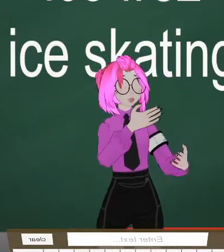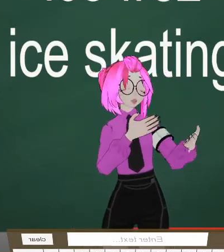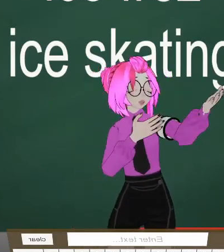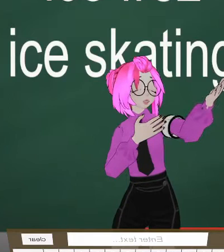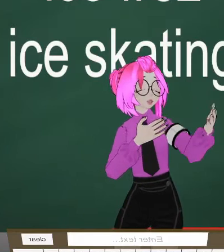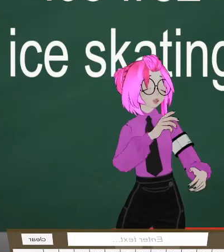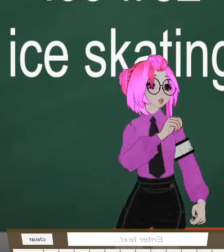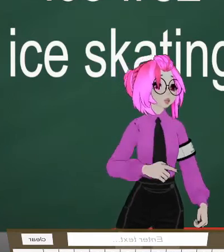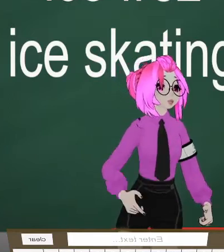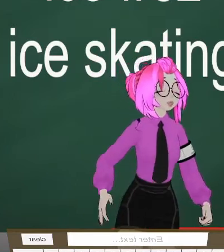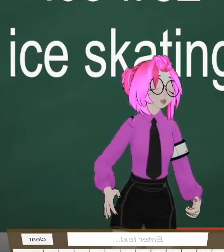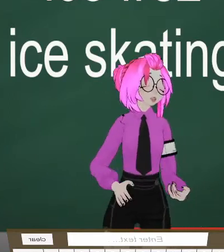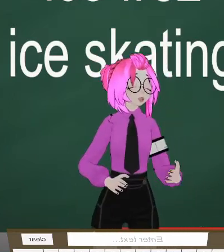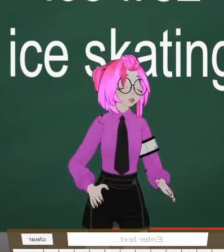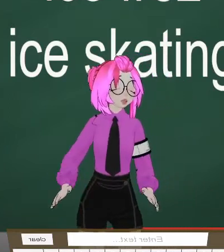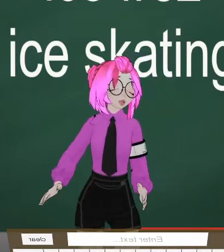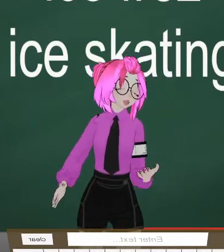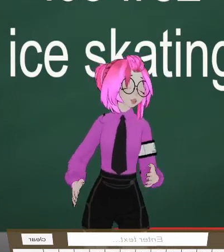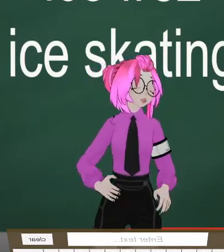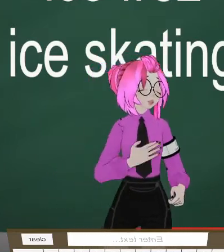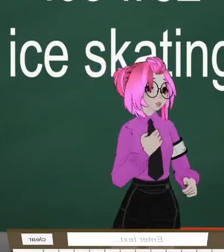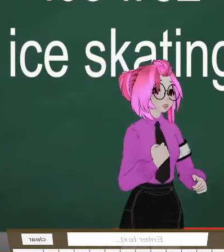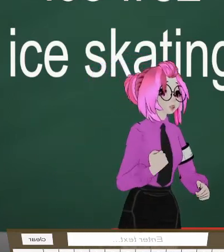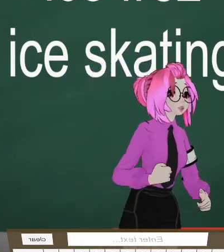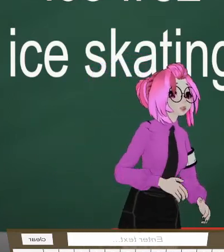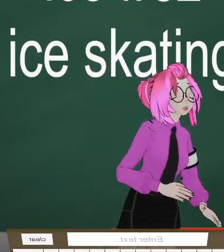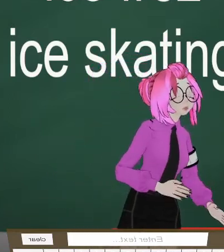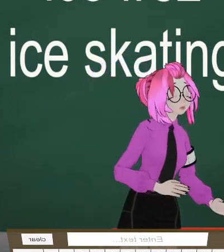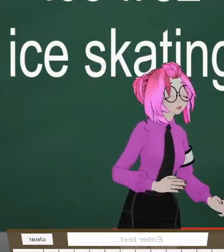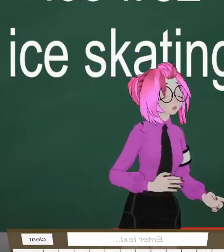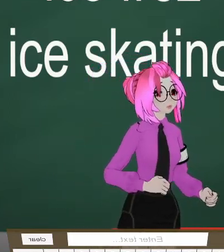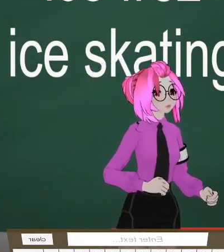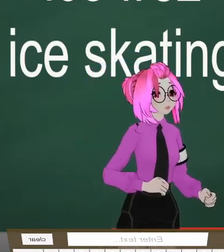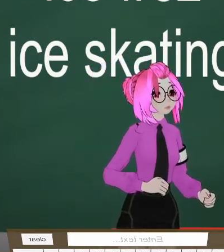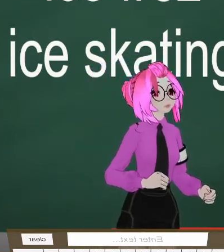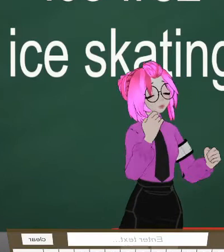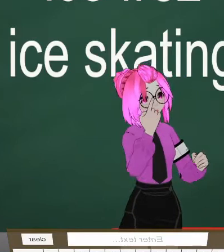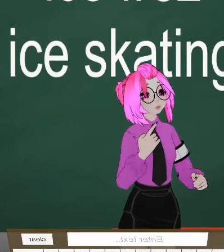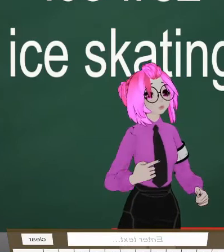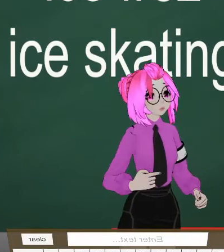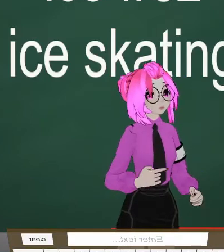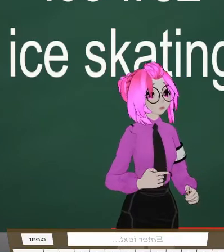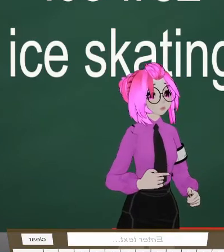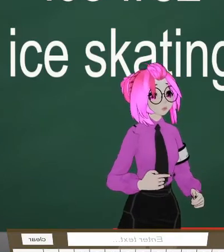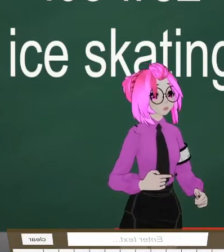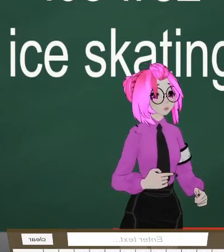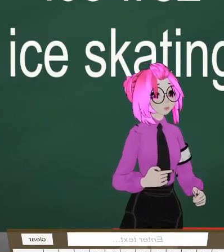butcher your name so yeah razzi razzi i don't know how to pronounce your name sorry it's it's razzi you got it right um i don't think this is why it